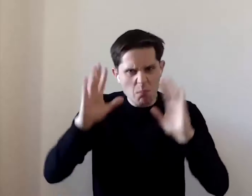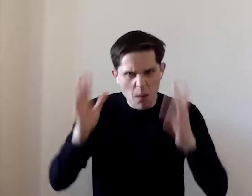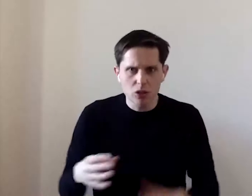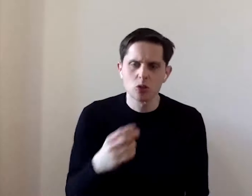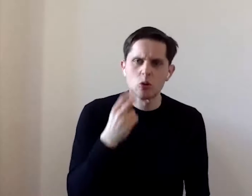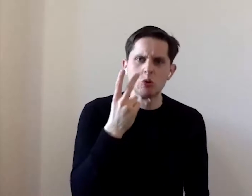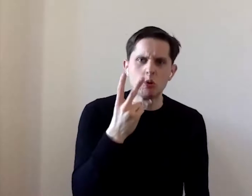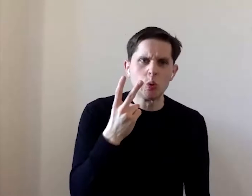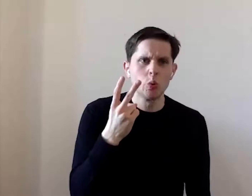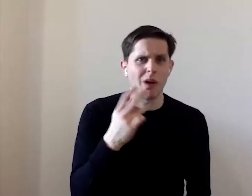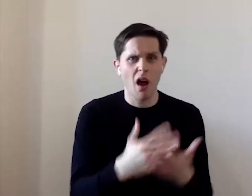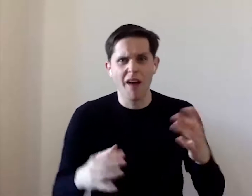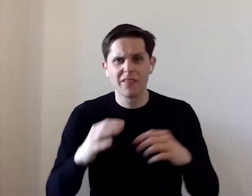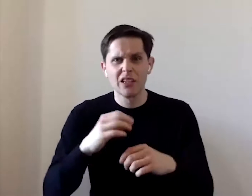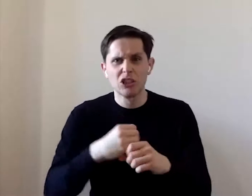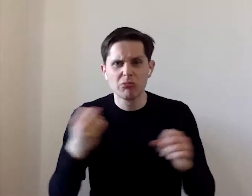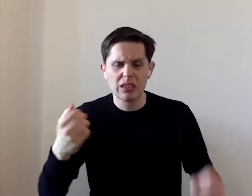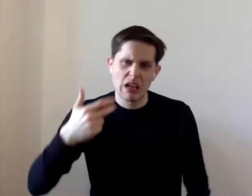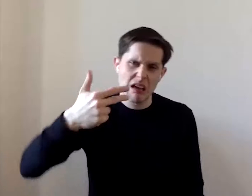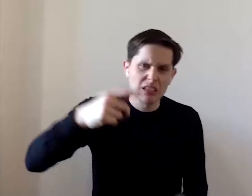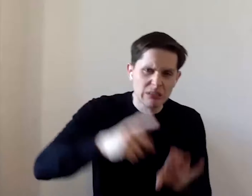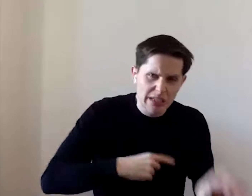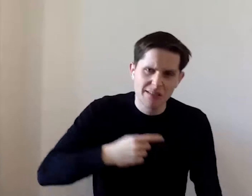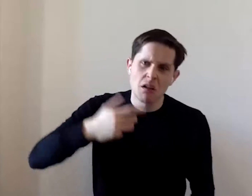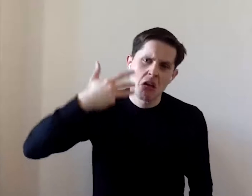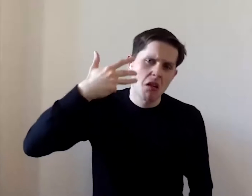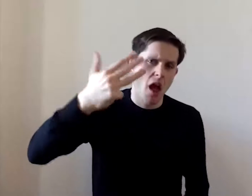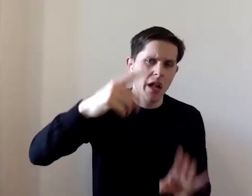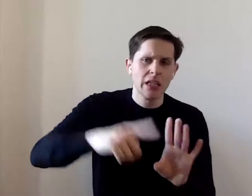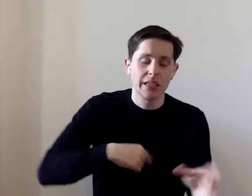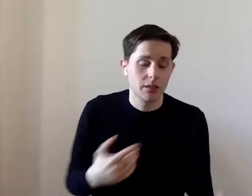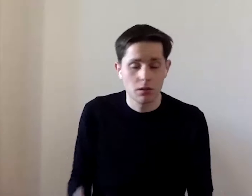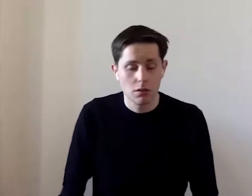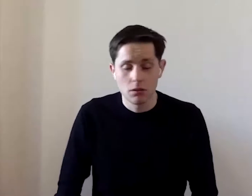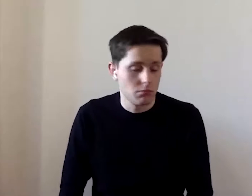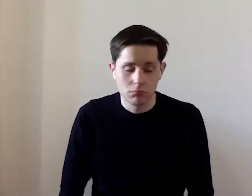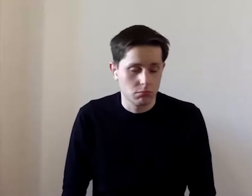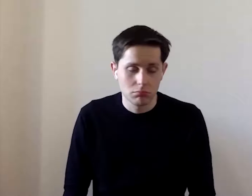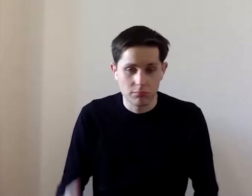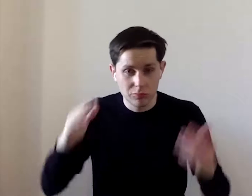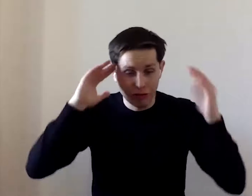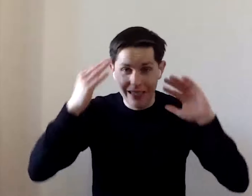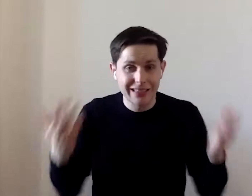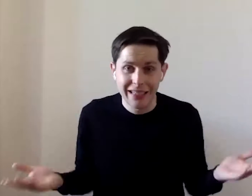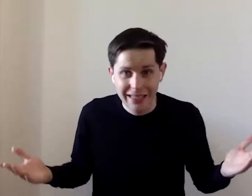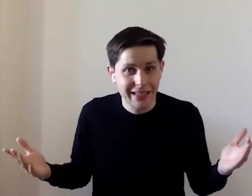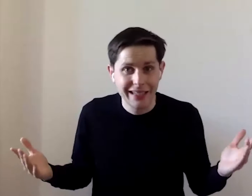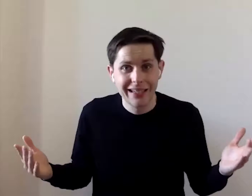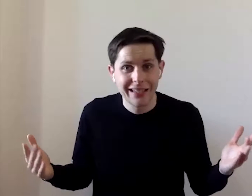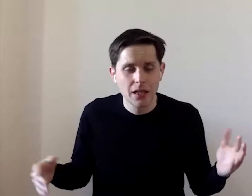who wants to become an architect has to go through the 2.5 degrees, I think it's bonkers, to be honest. I don't